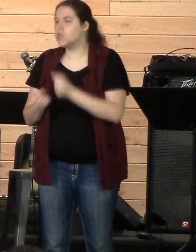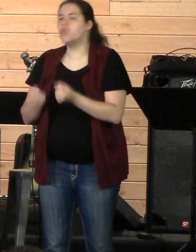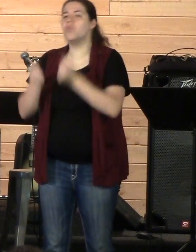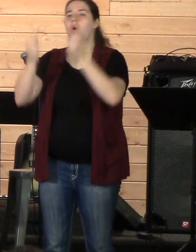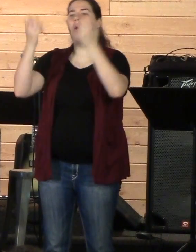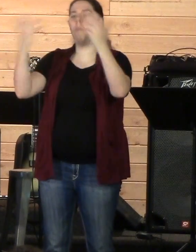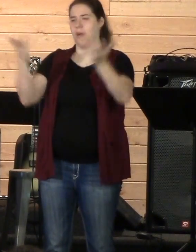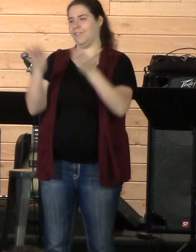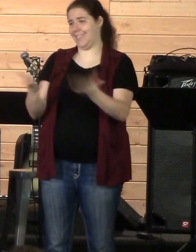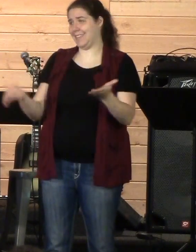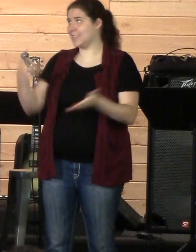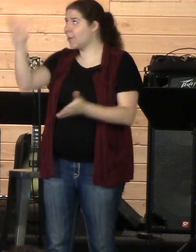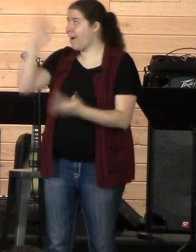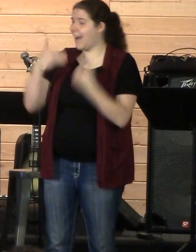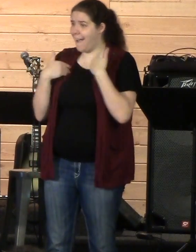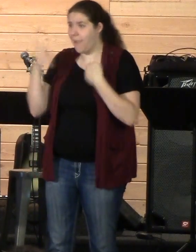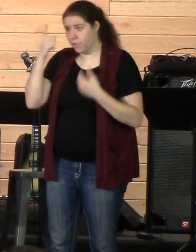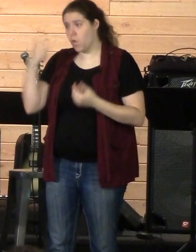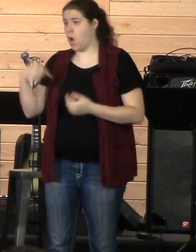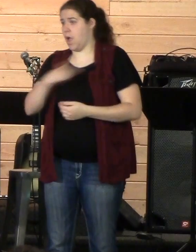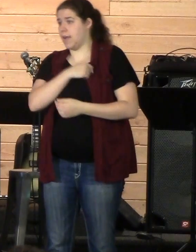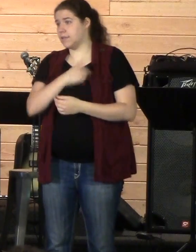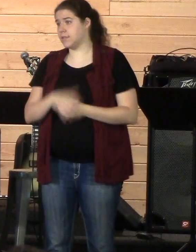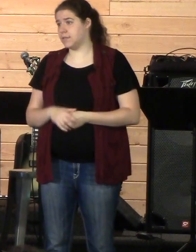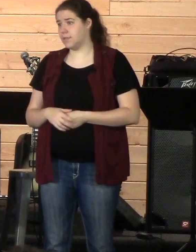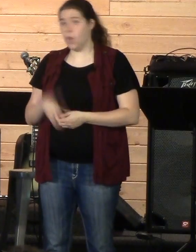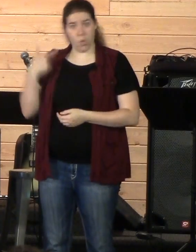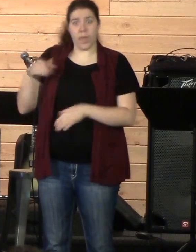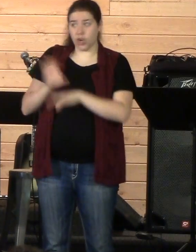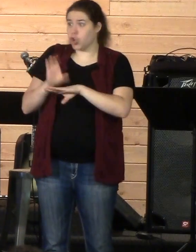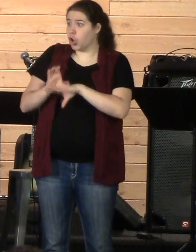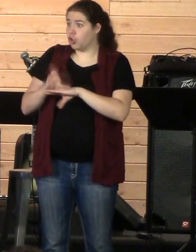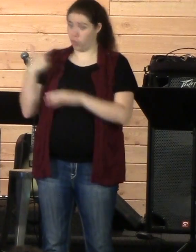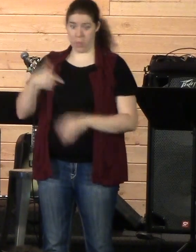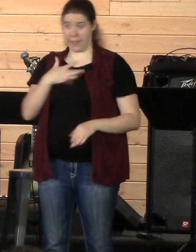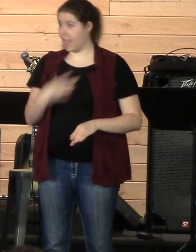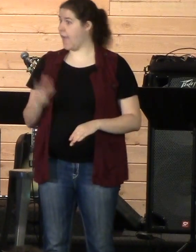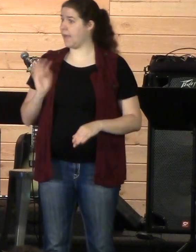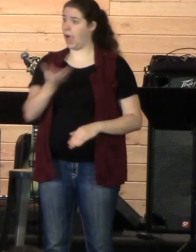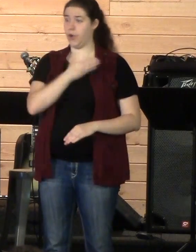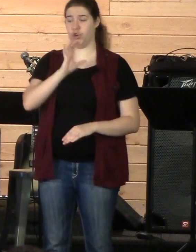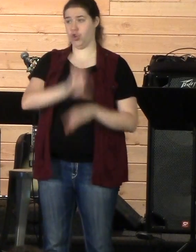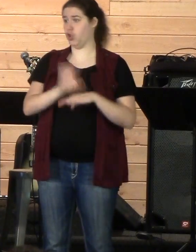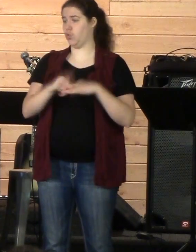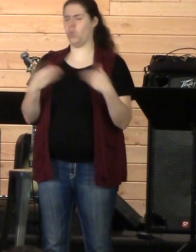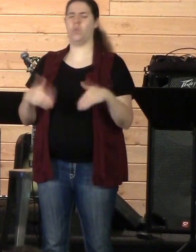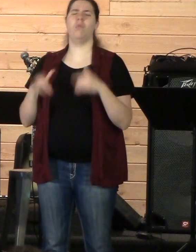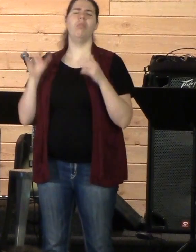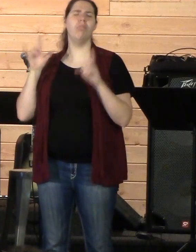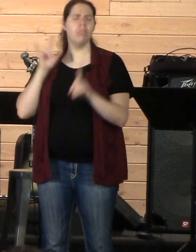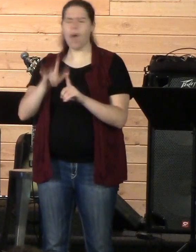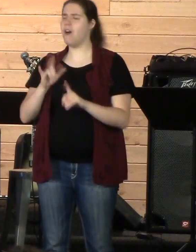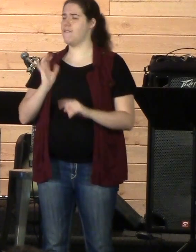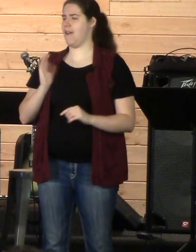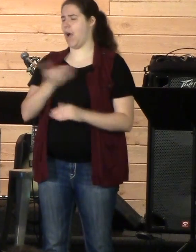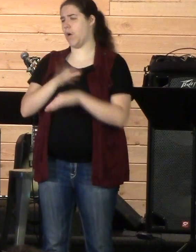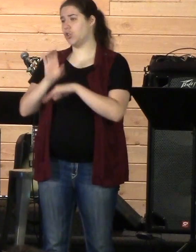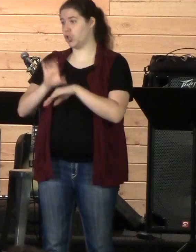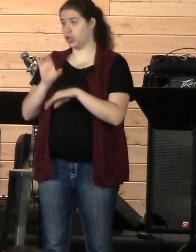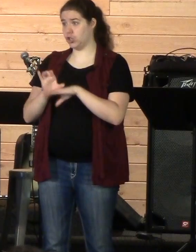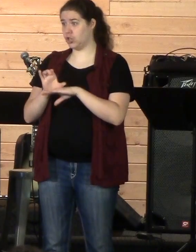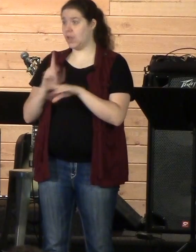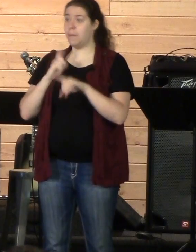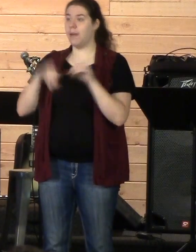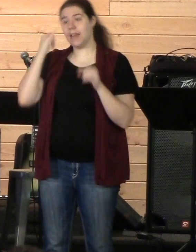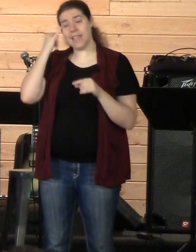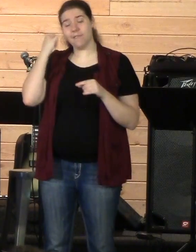If we are a church, we like our church a lot. Oh, love our church. But if we become so thinking we got it whipped, we